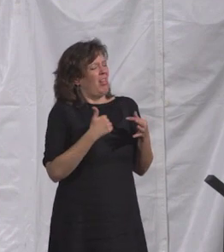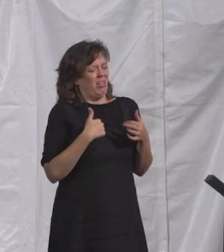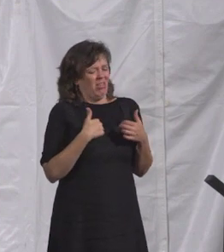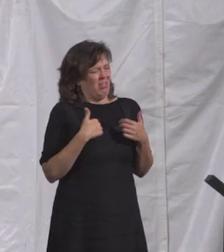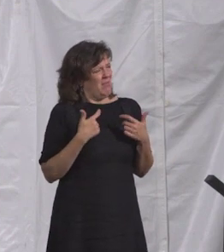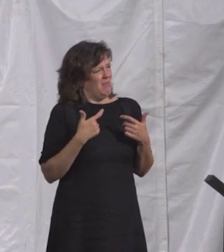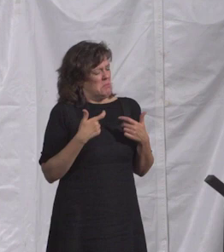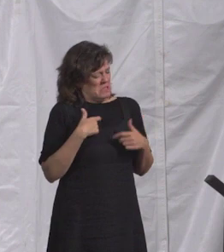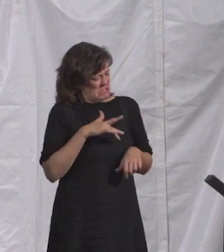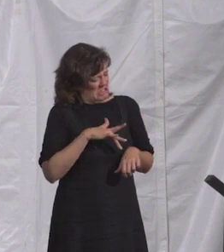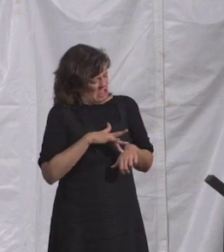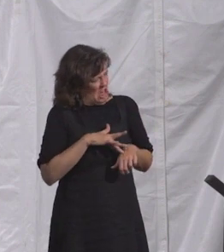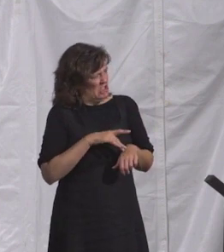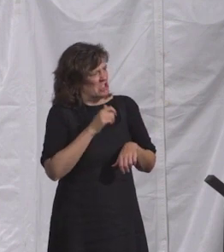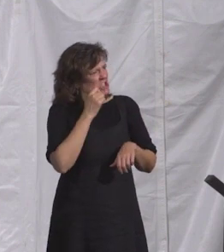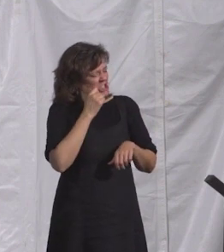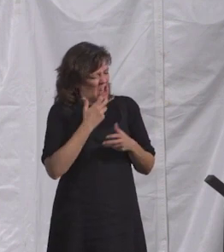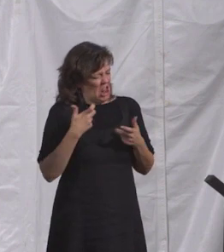had other things to do. So,